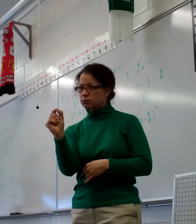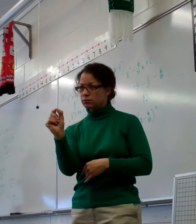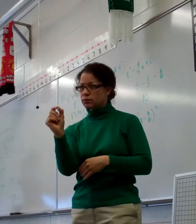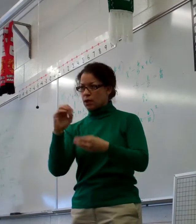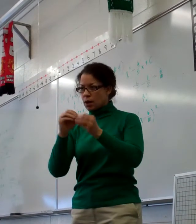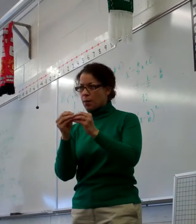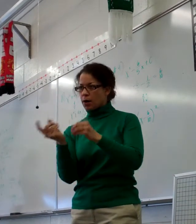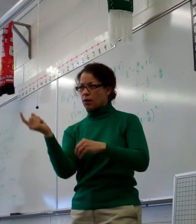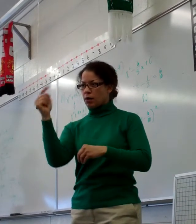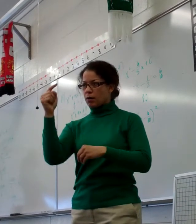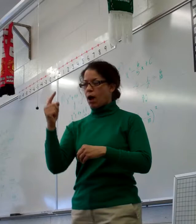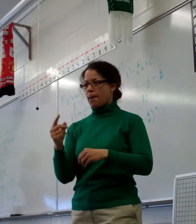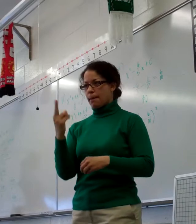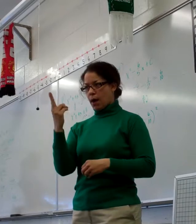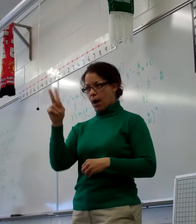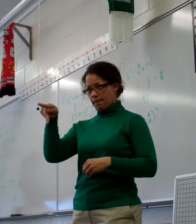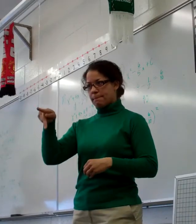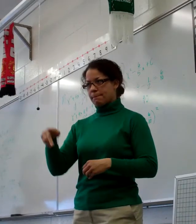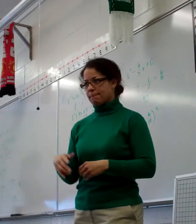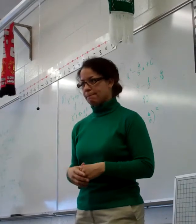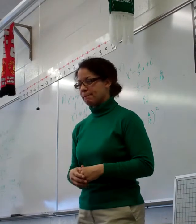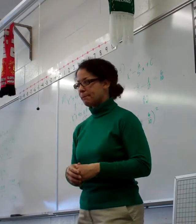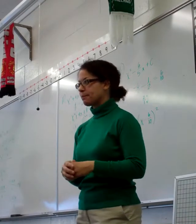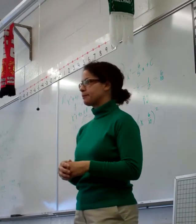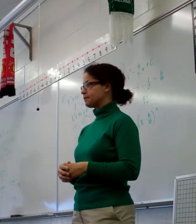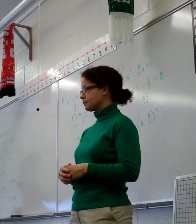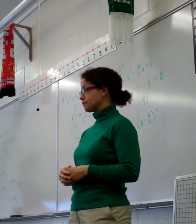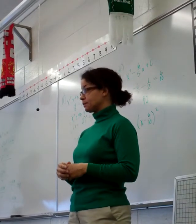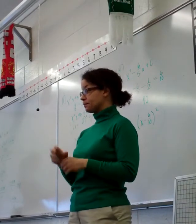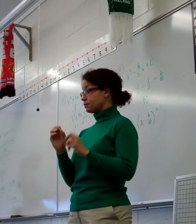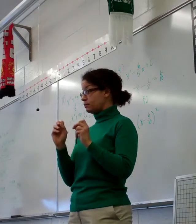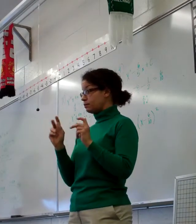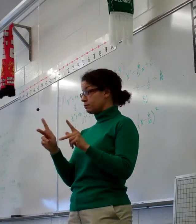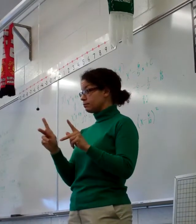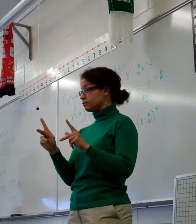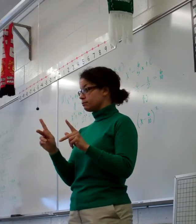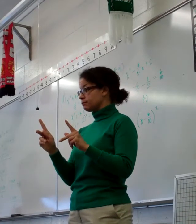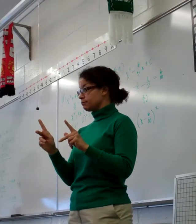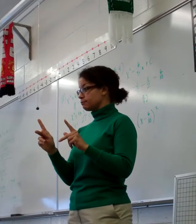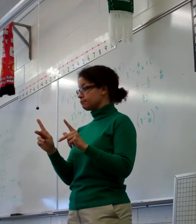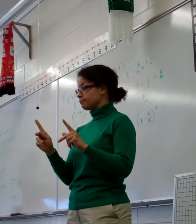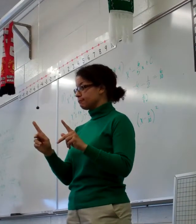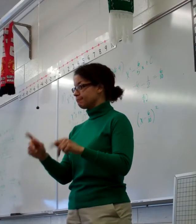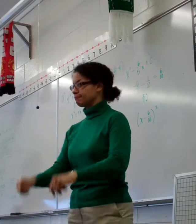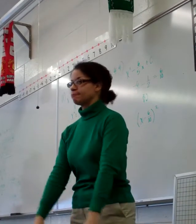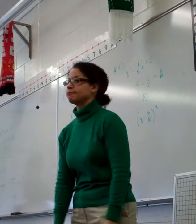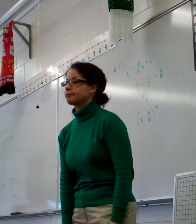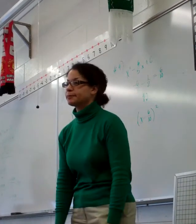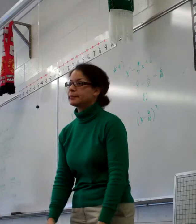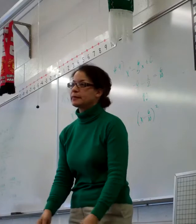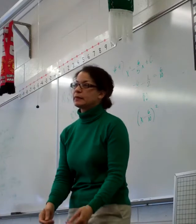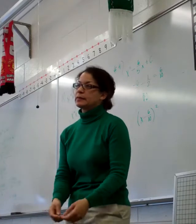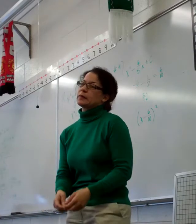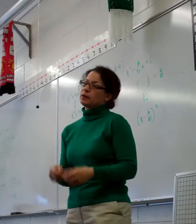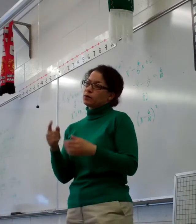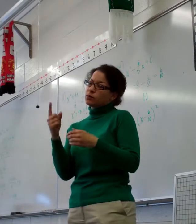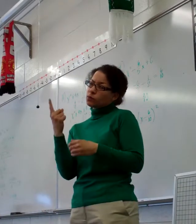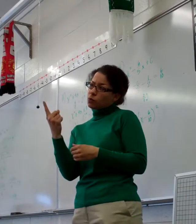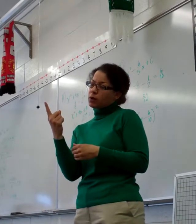final answers will be in decimal form. Okay? Okay, and even though this is just one worksheet, it